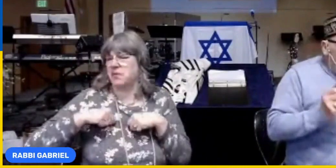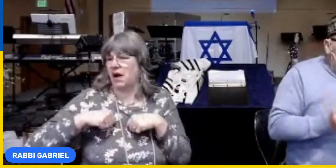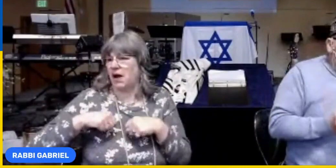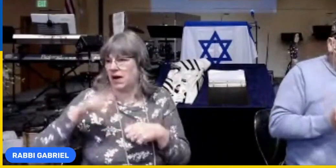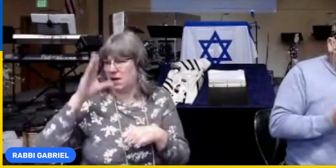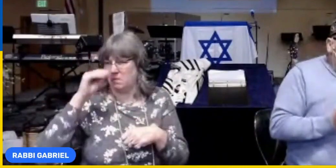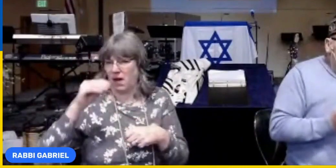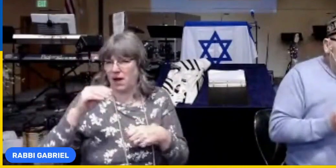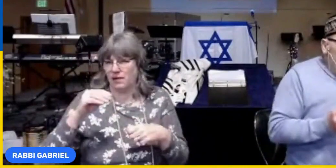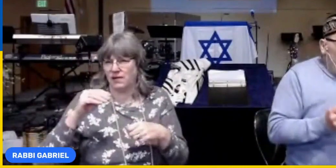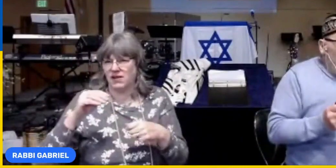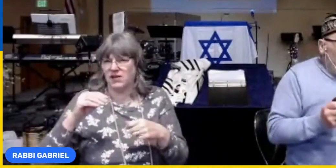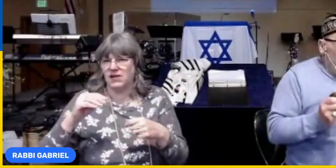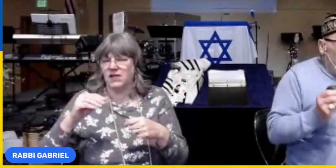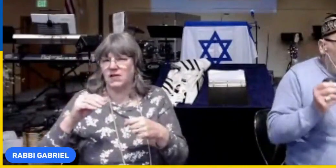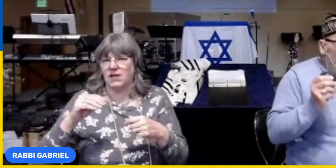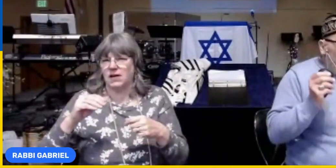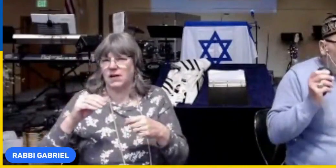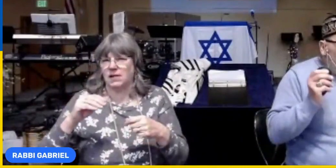this is also